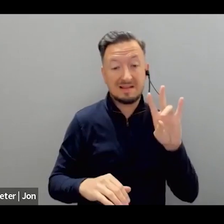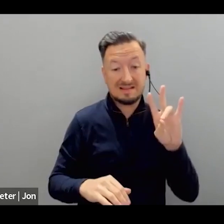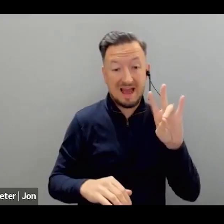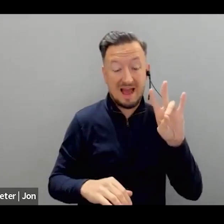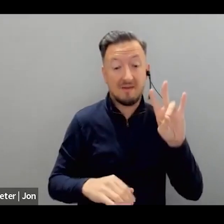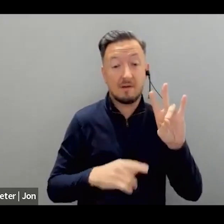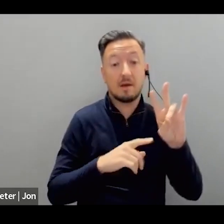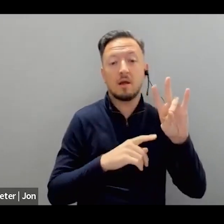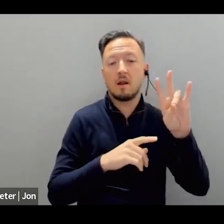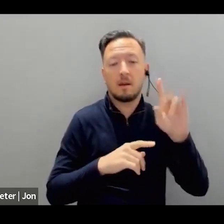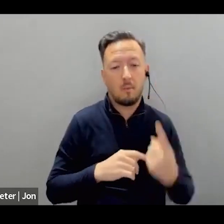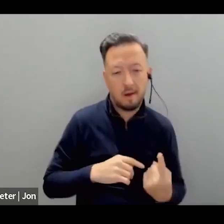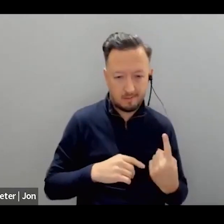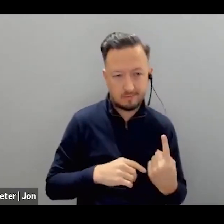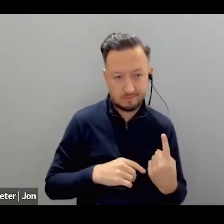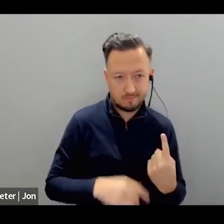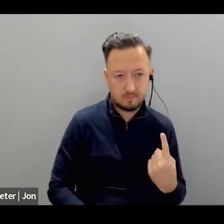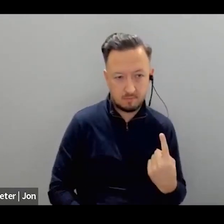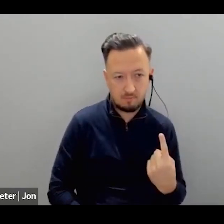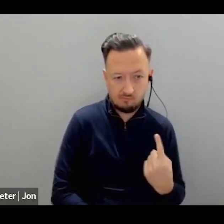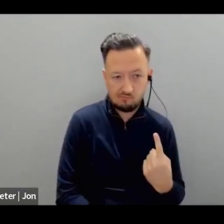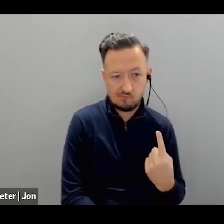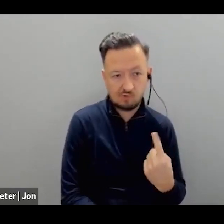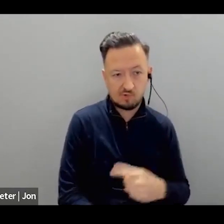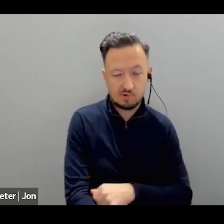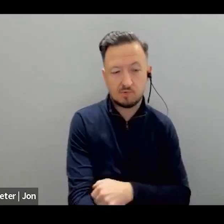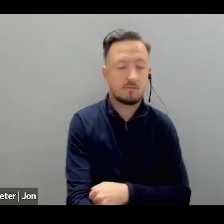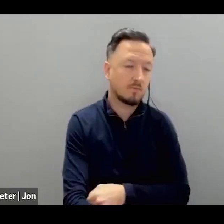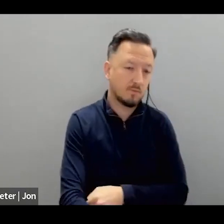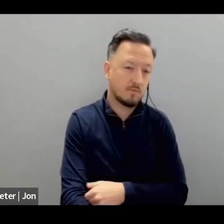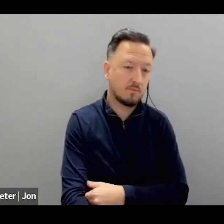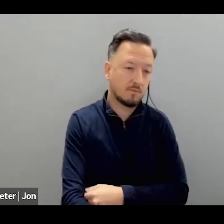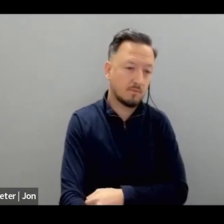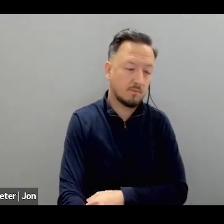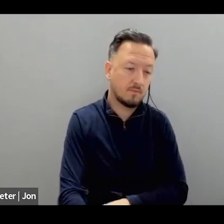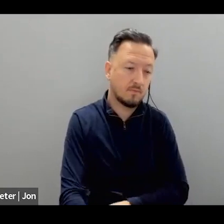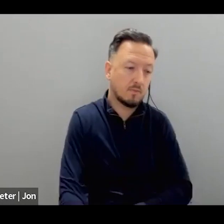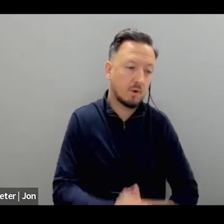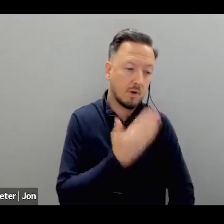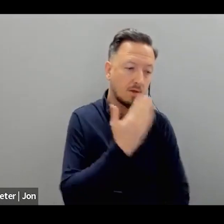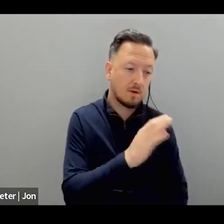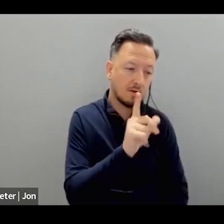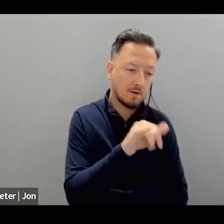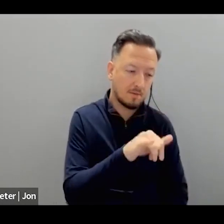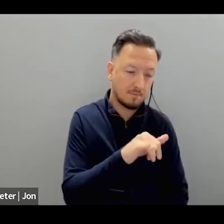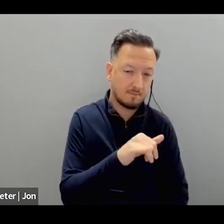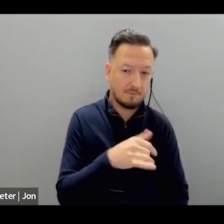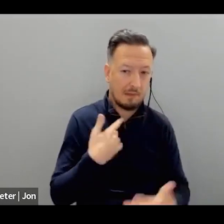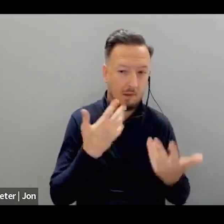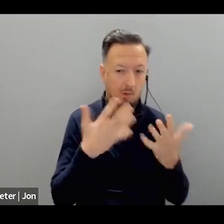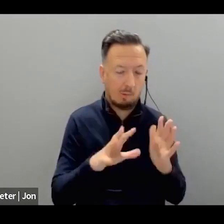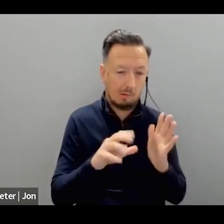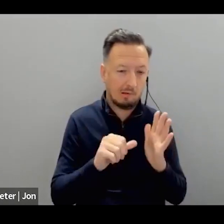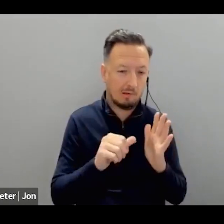1. And thank you, Clay. And don't want to belabor this, but this might